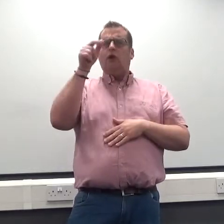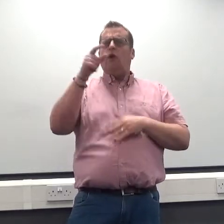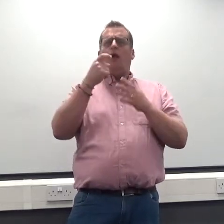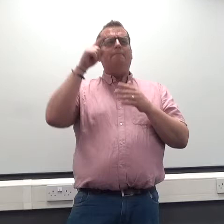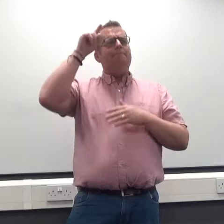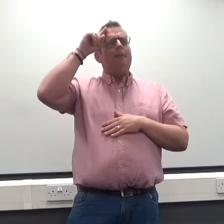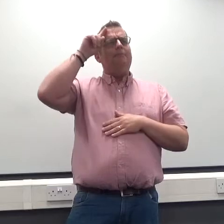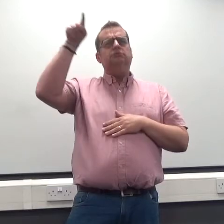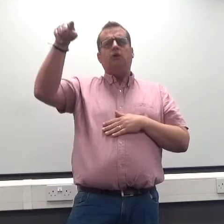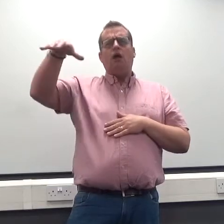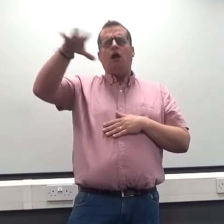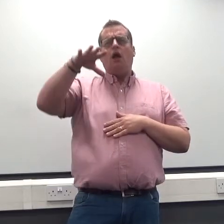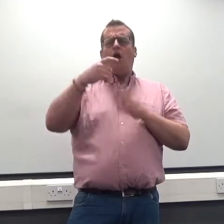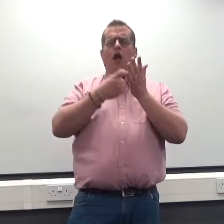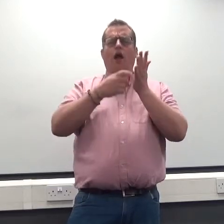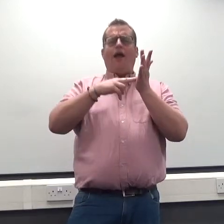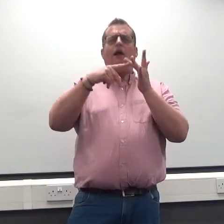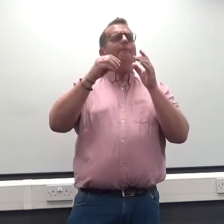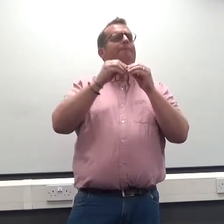And now I work in the sensory support service.